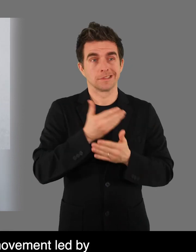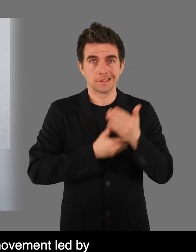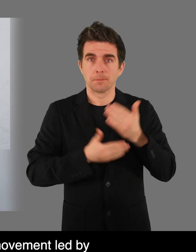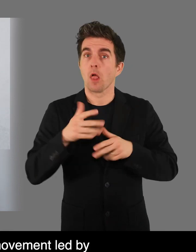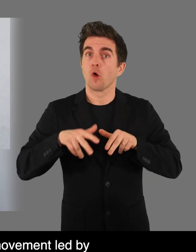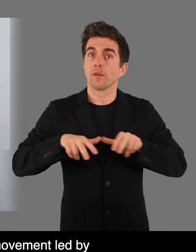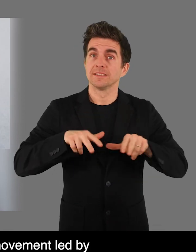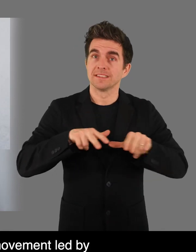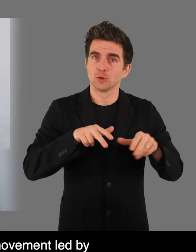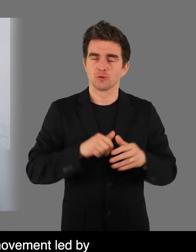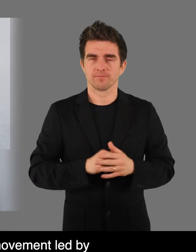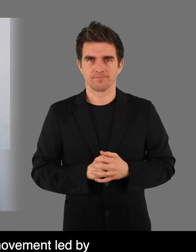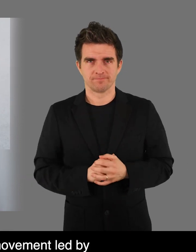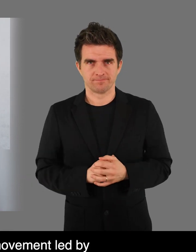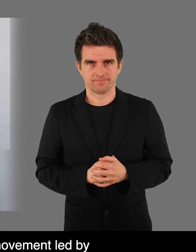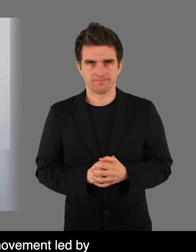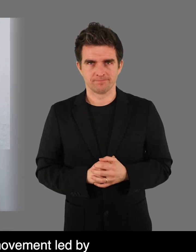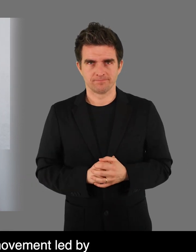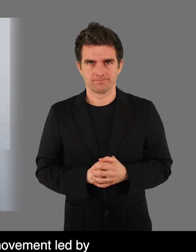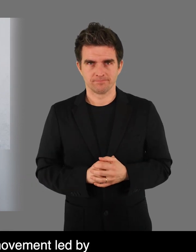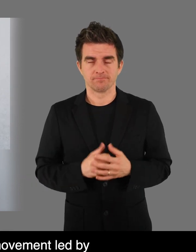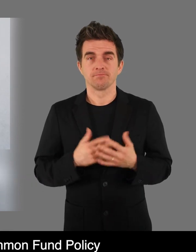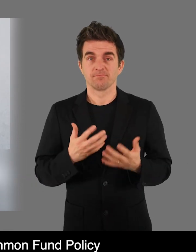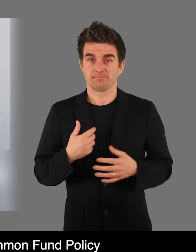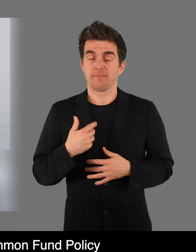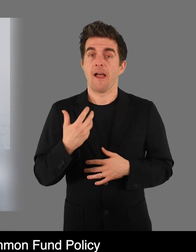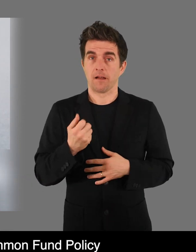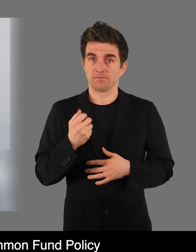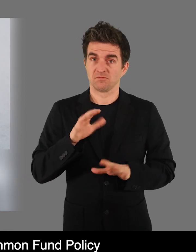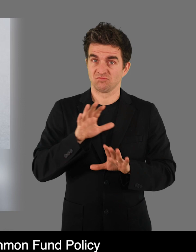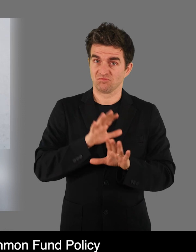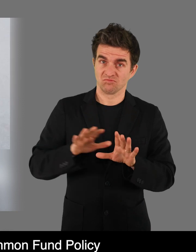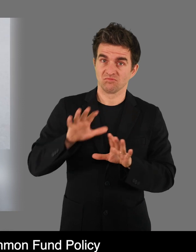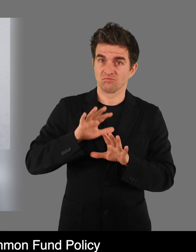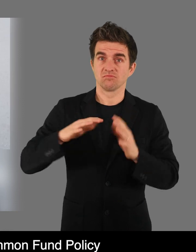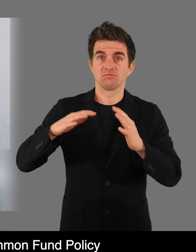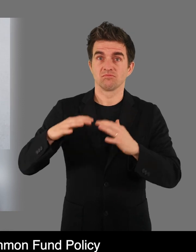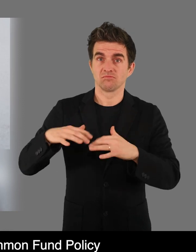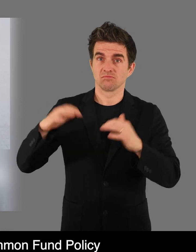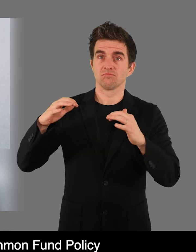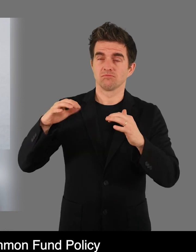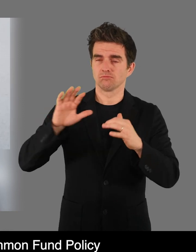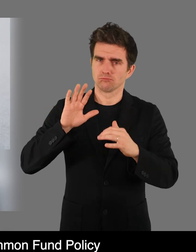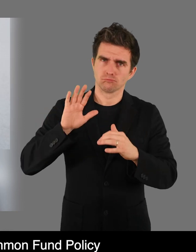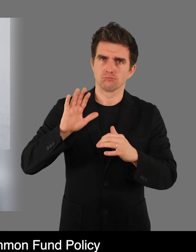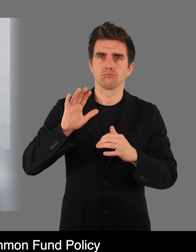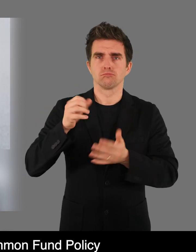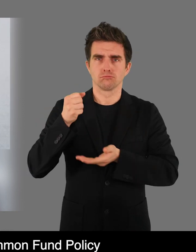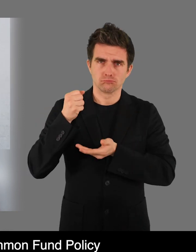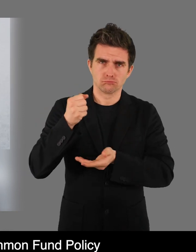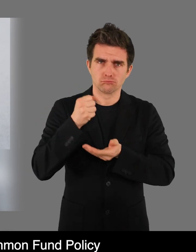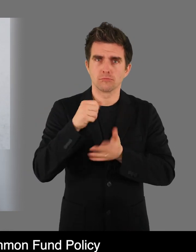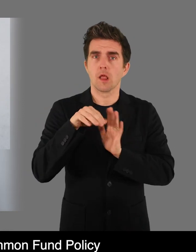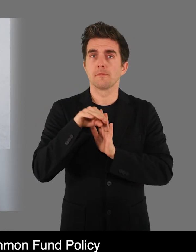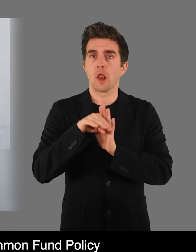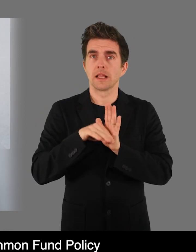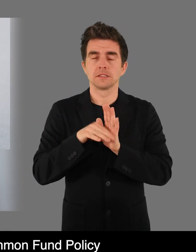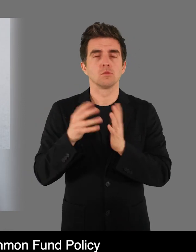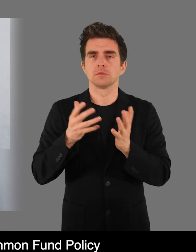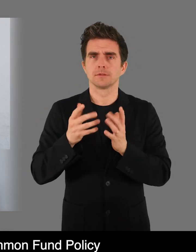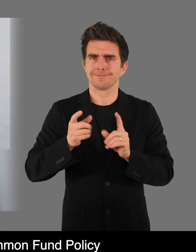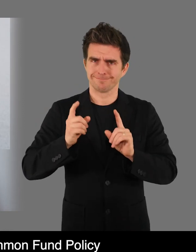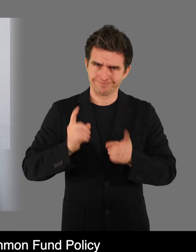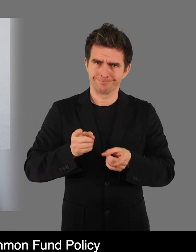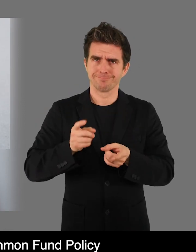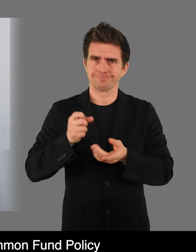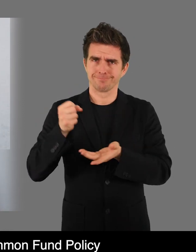of Disability Organizations. We have the District Assembly Common Fund policy,